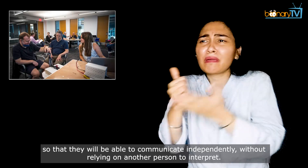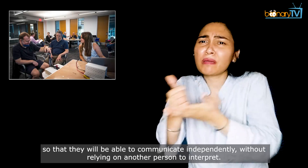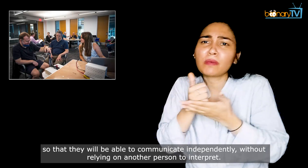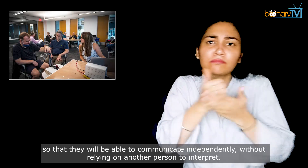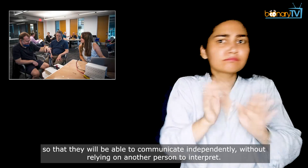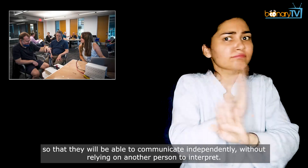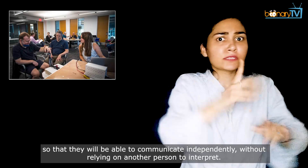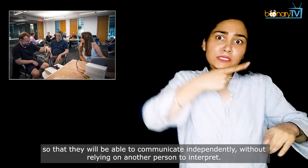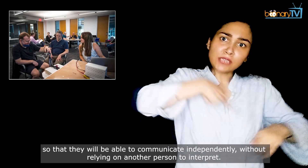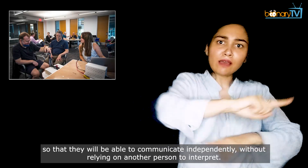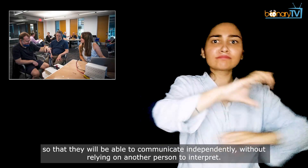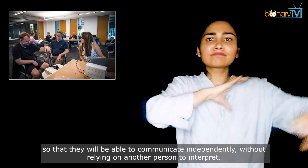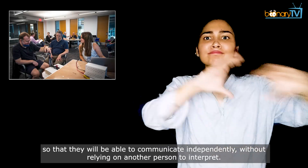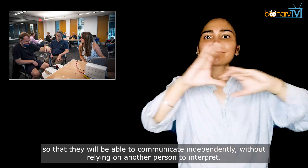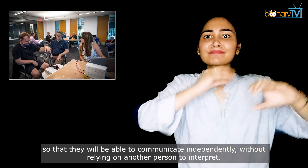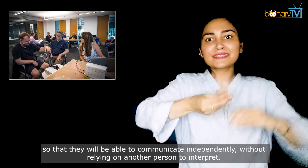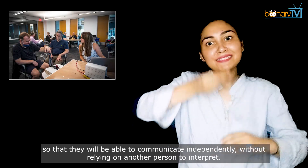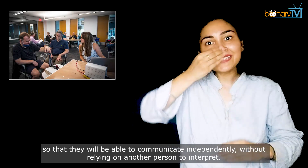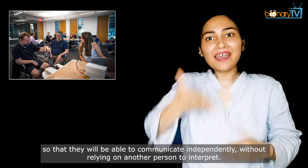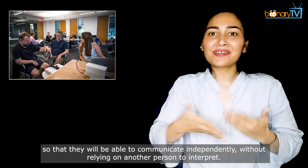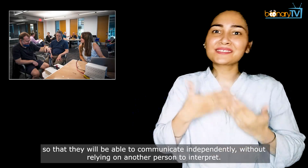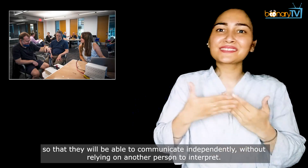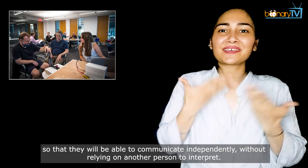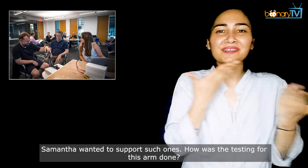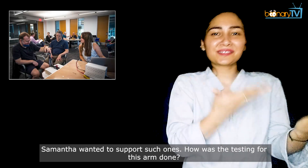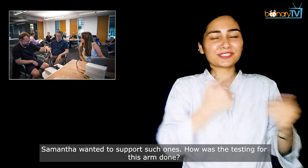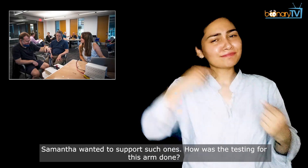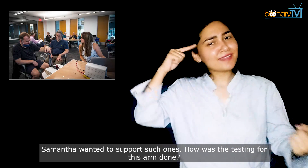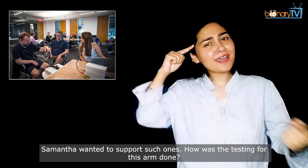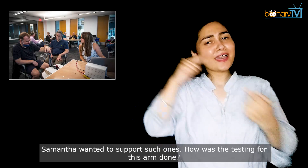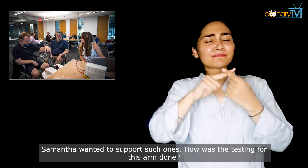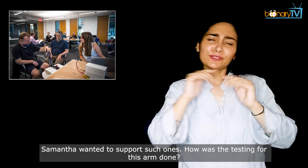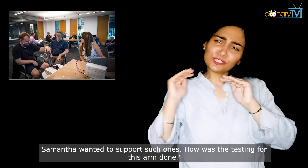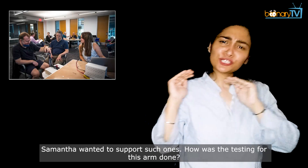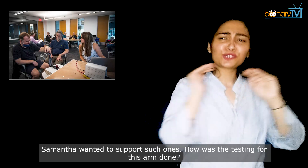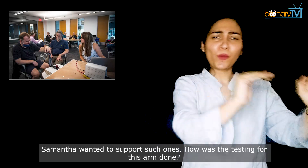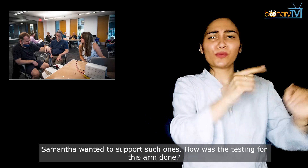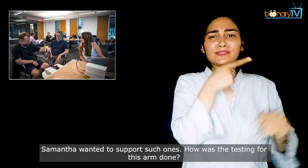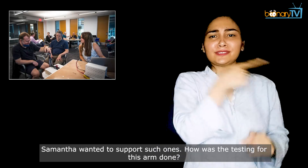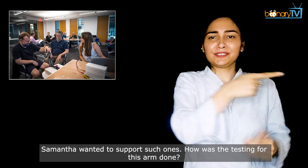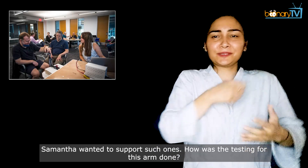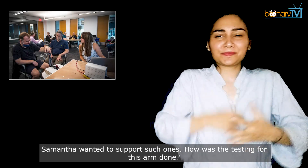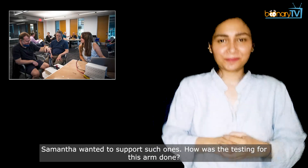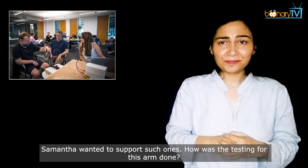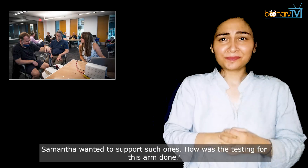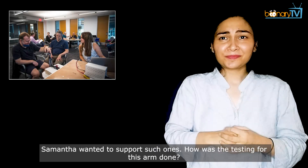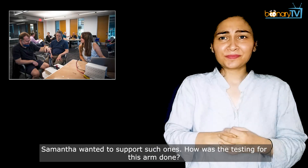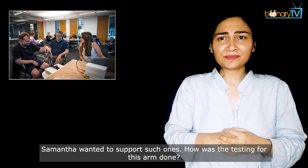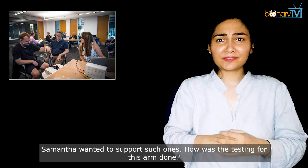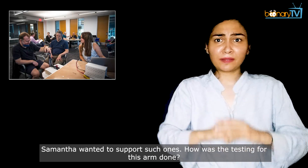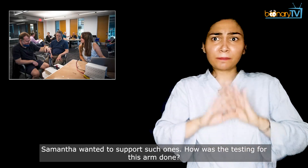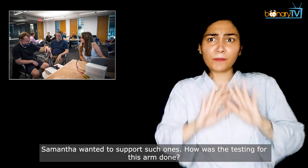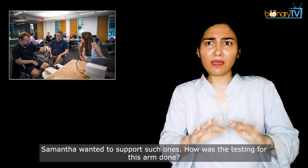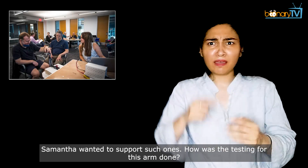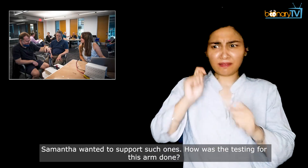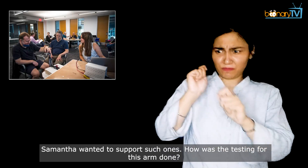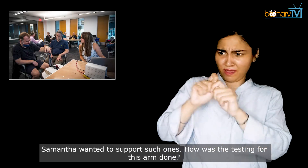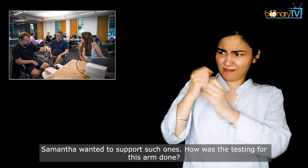relying on another person to interpret. Samantha wanted to support such ones. How was the testing